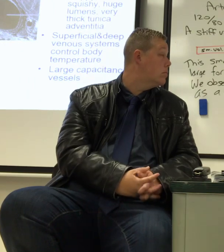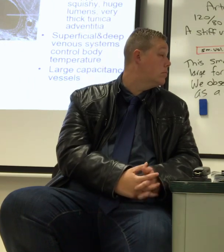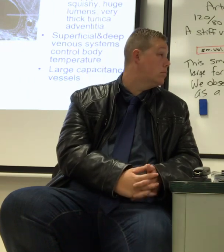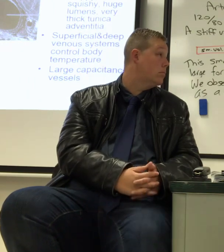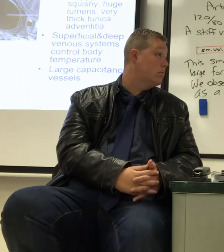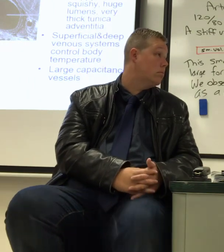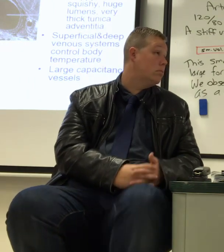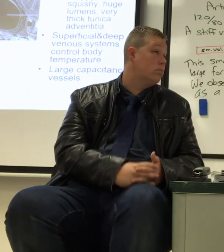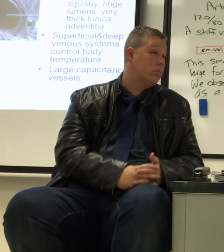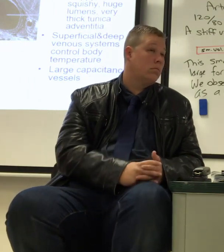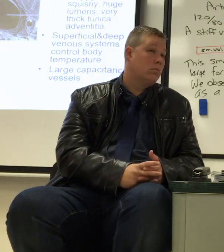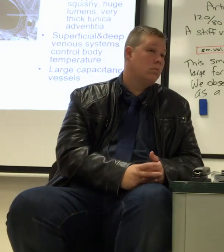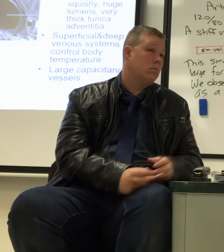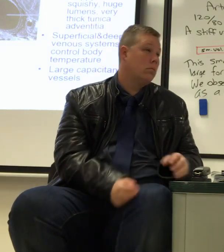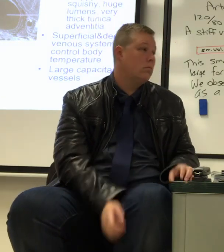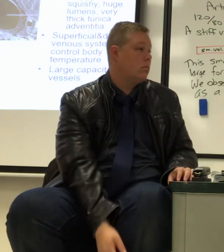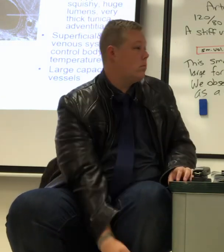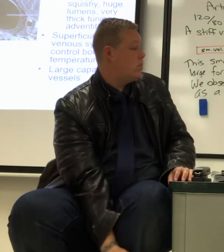capacitance.